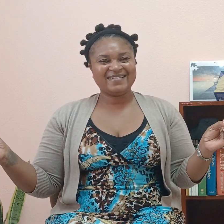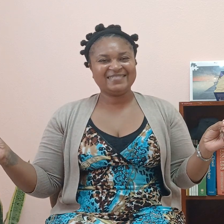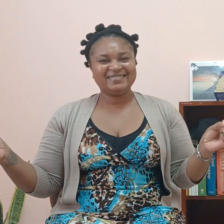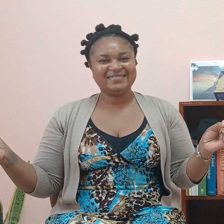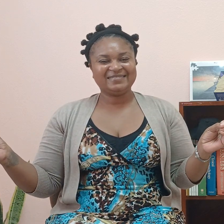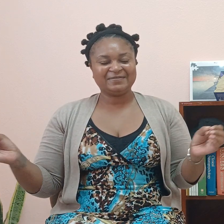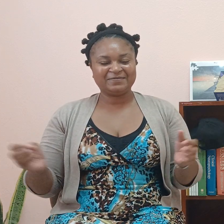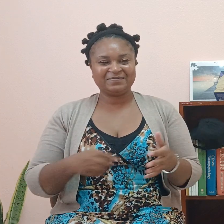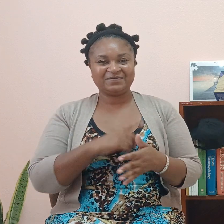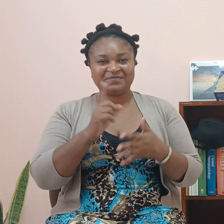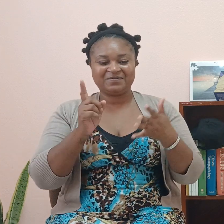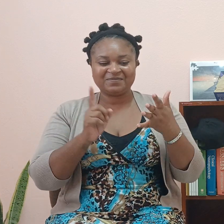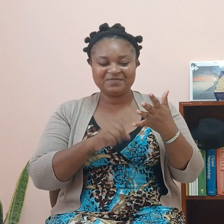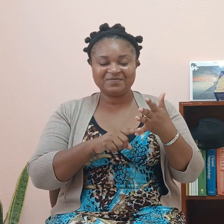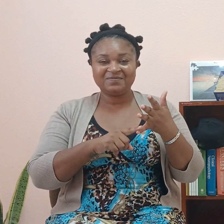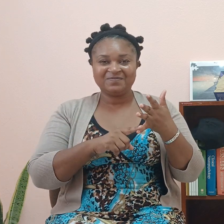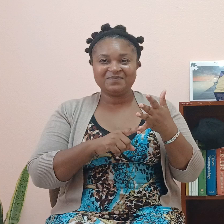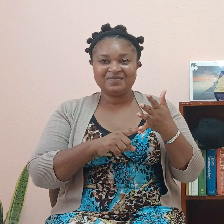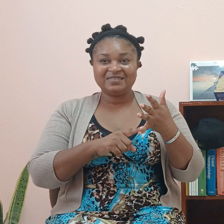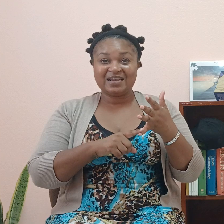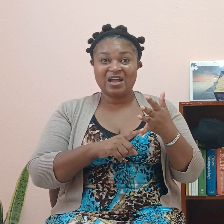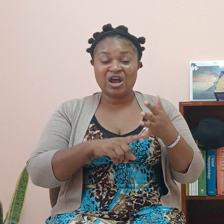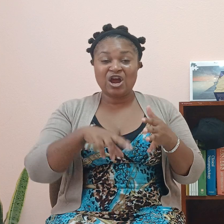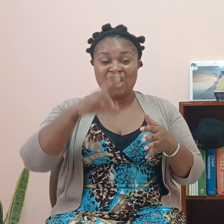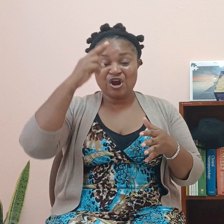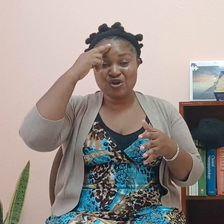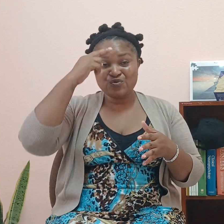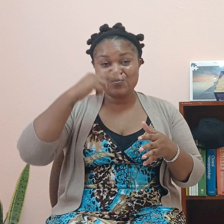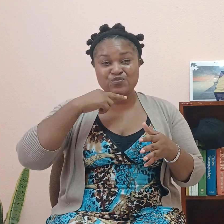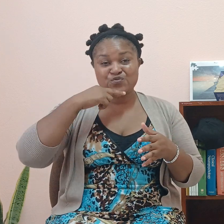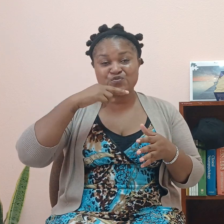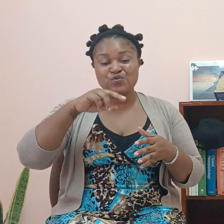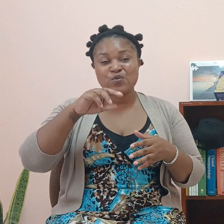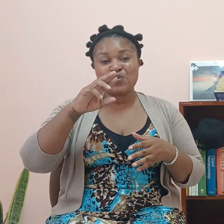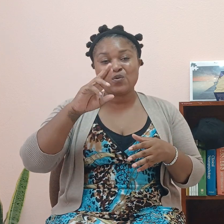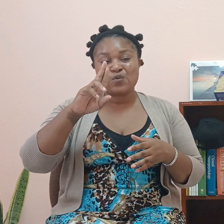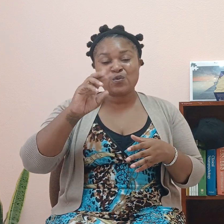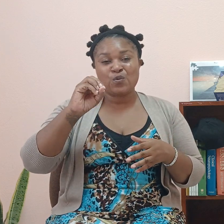Romans 12 verse 2, Common English Bible.